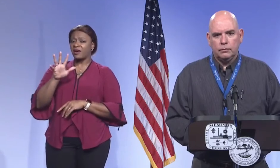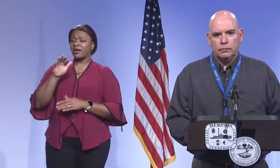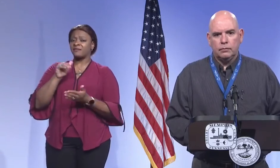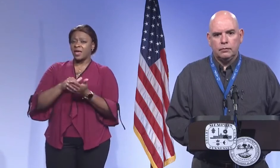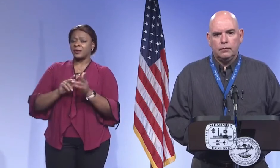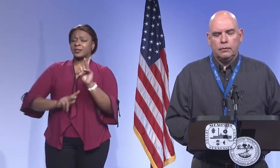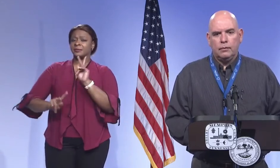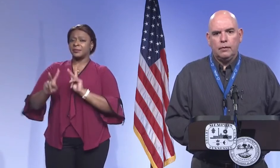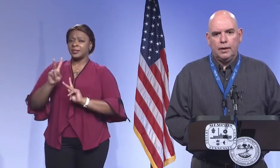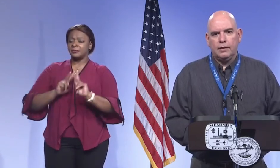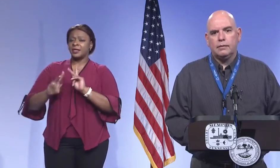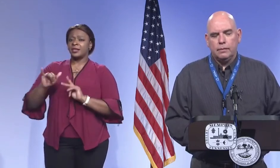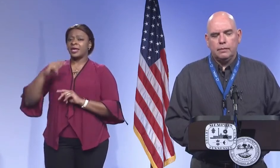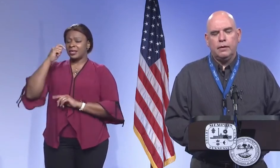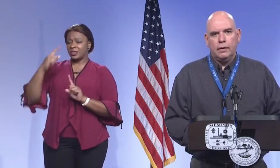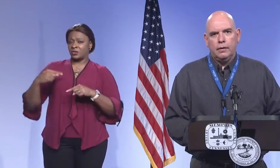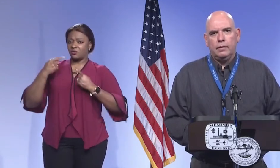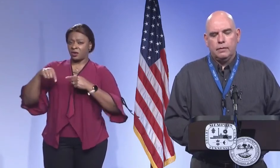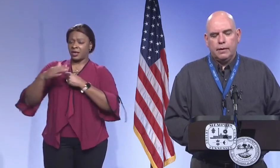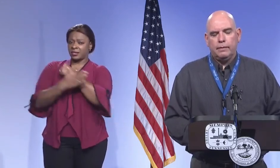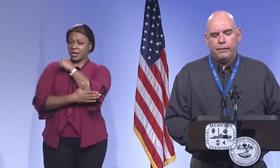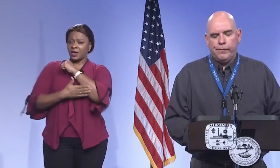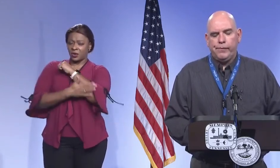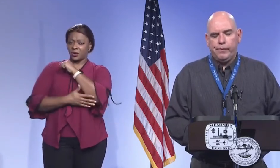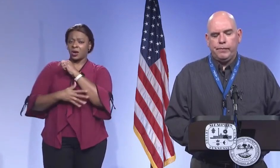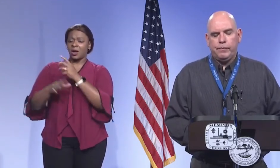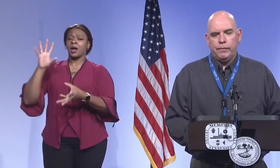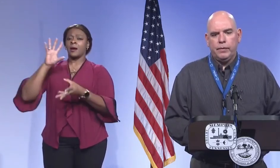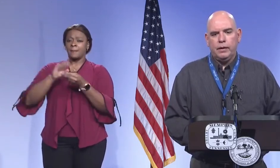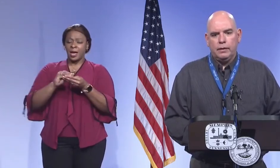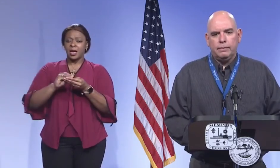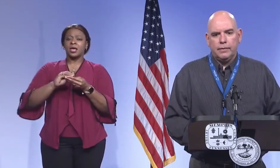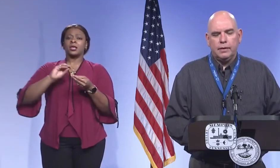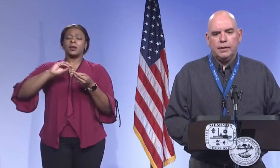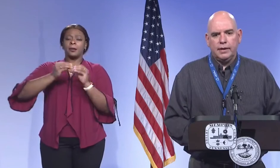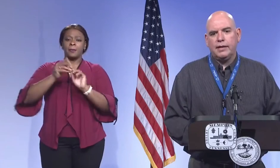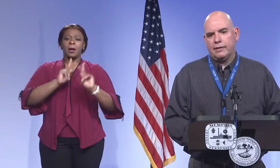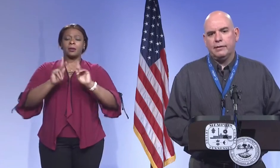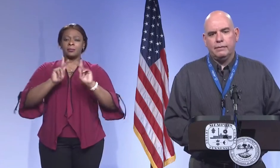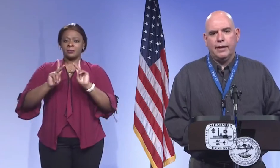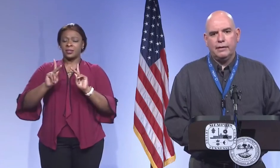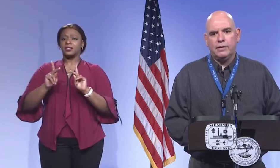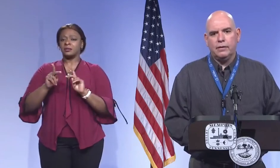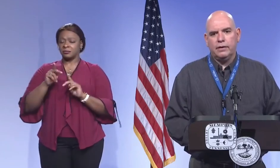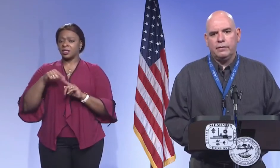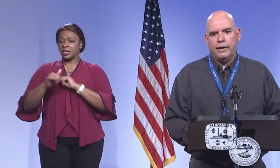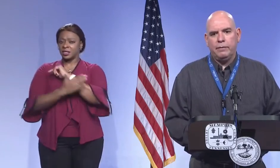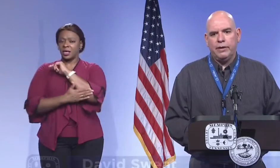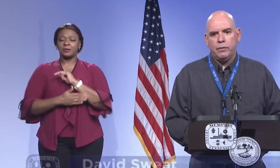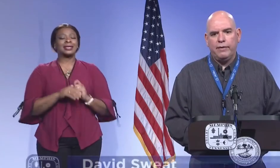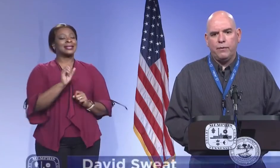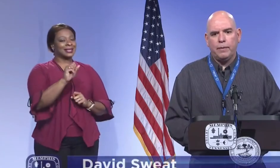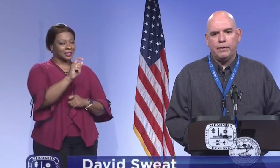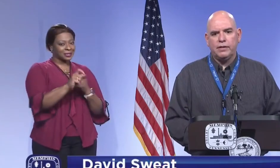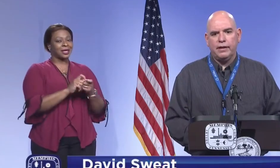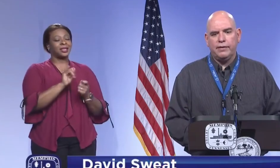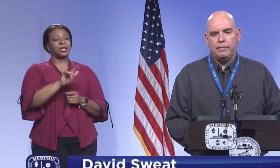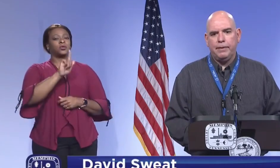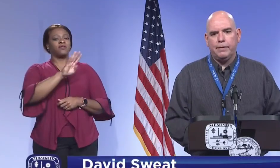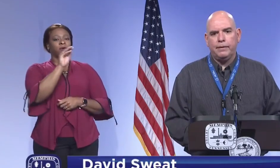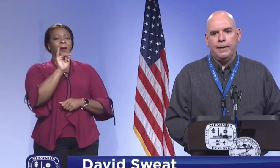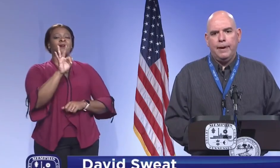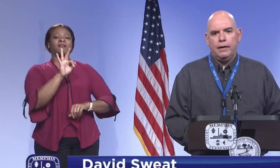been tested so far in the county, divided by the total population of the county? Exactly, right. So that would be 24% of